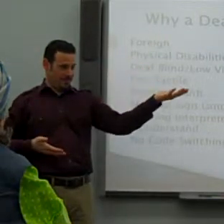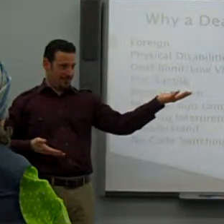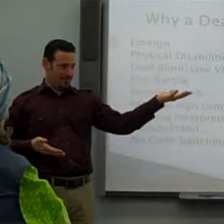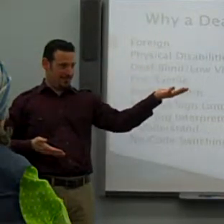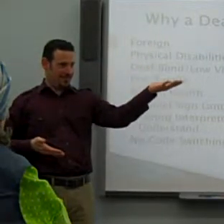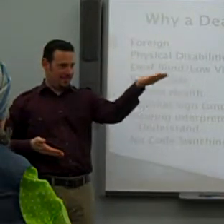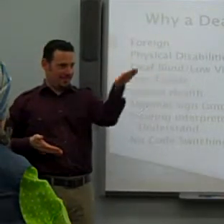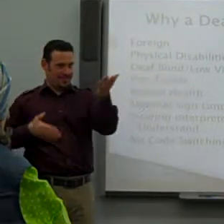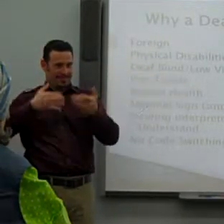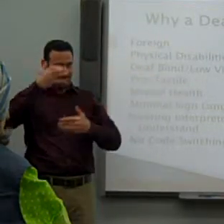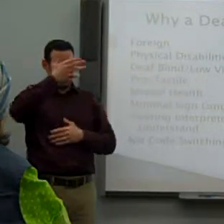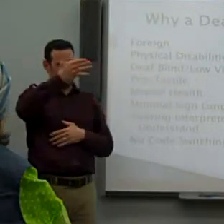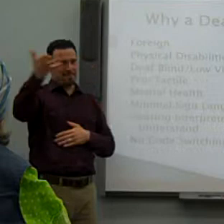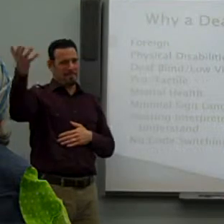would want to have a CDI.